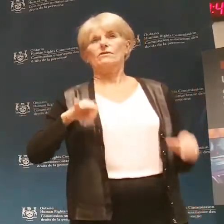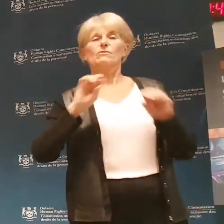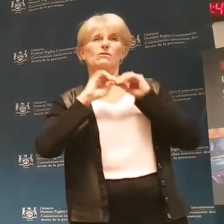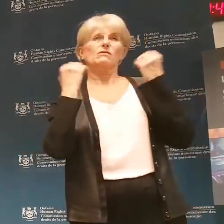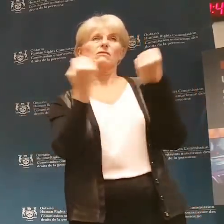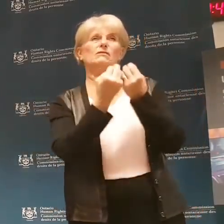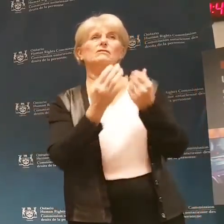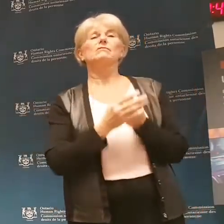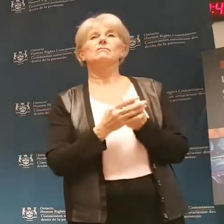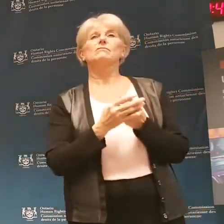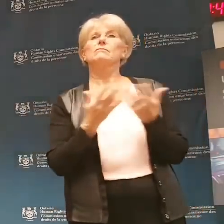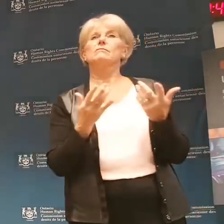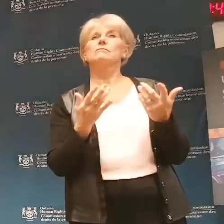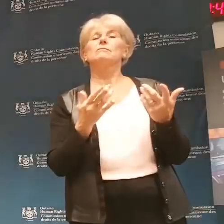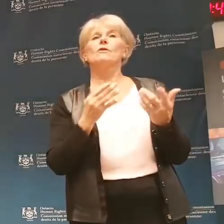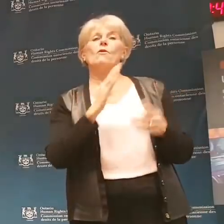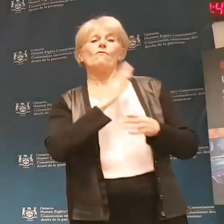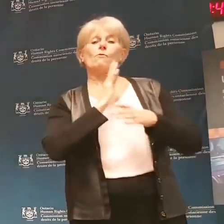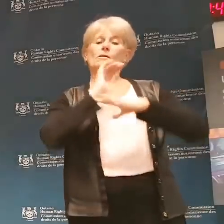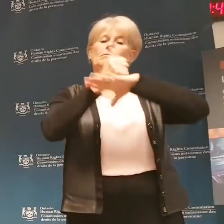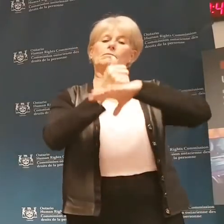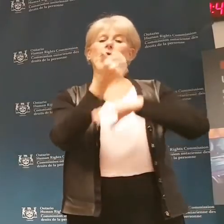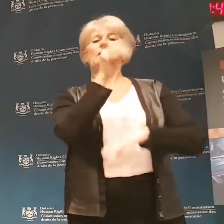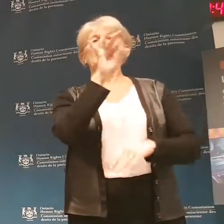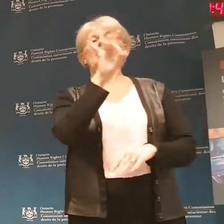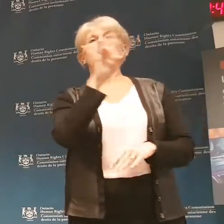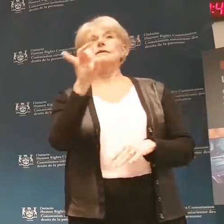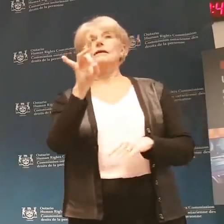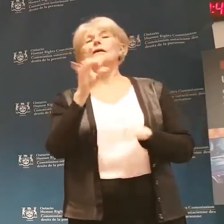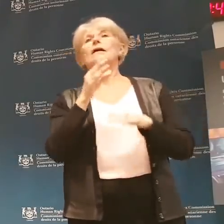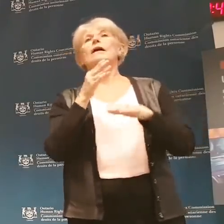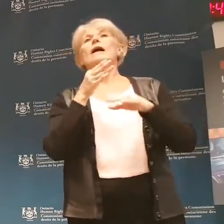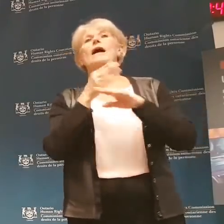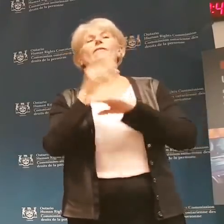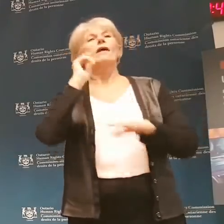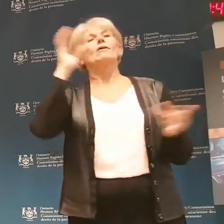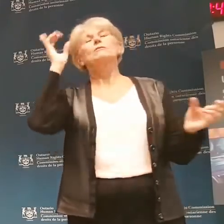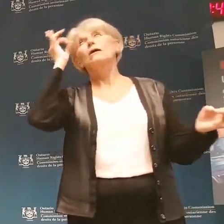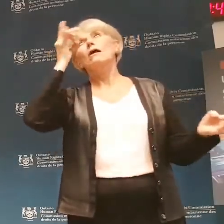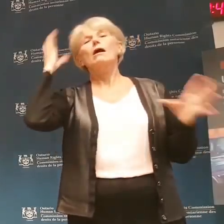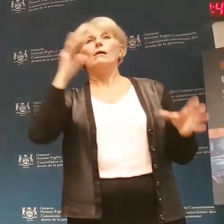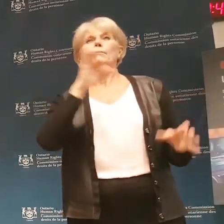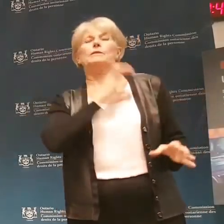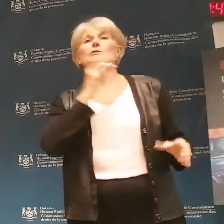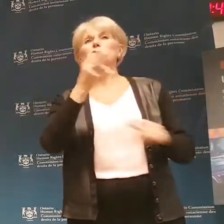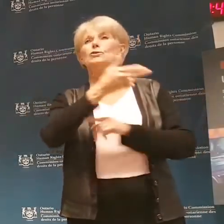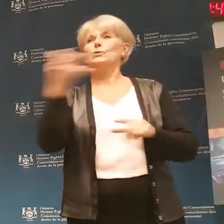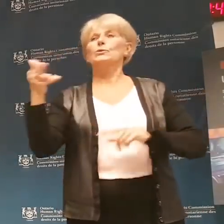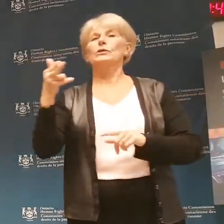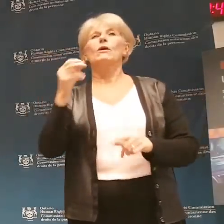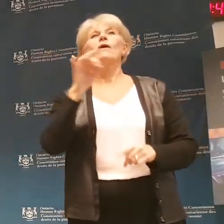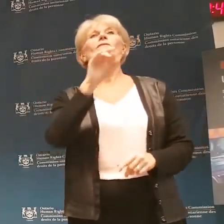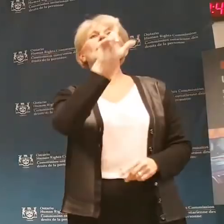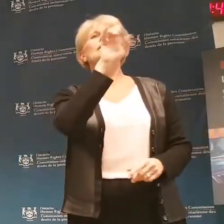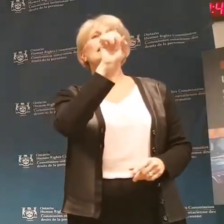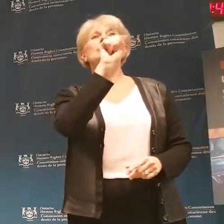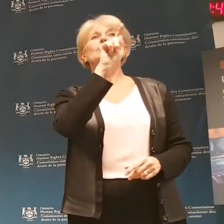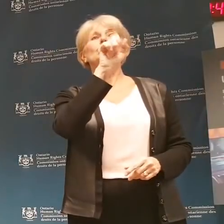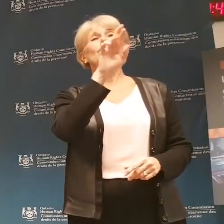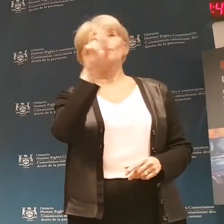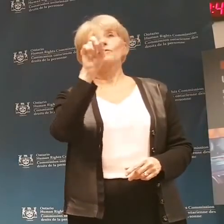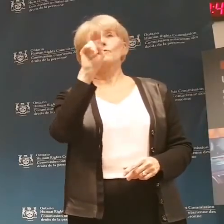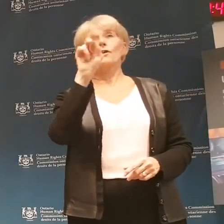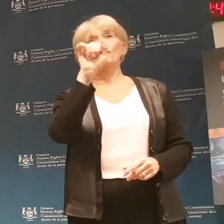organization formalized in 1988 after the outrageous police shooting death of Lester